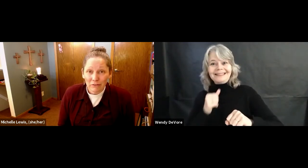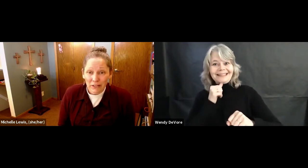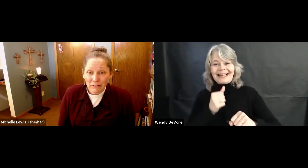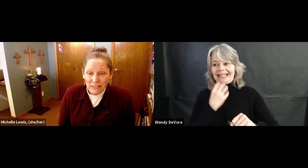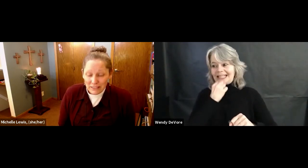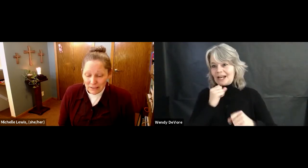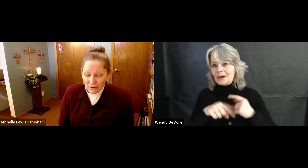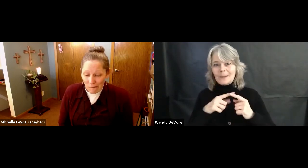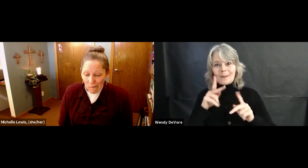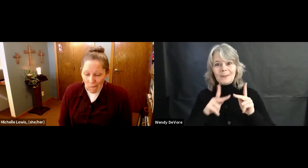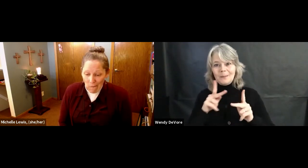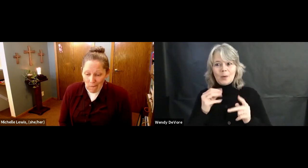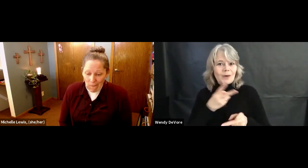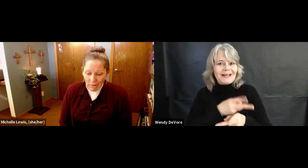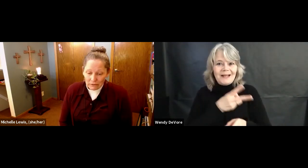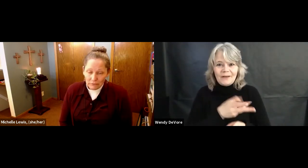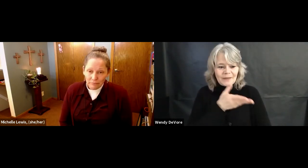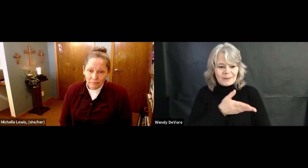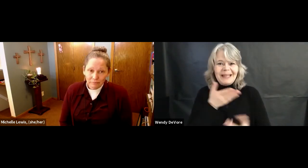right in front of us.